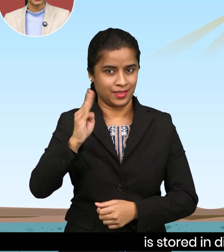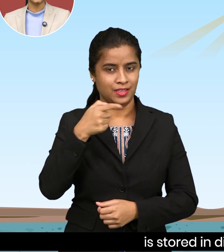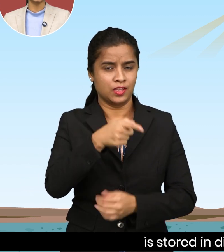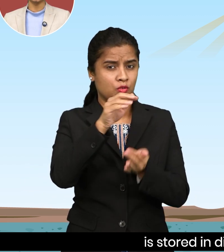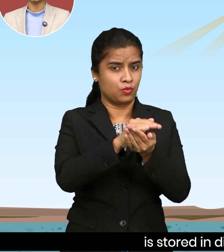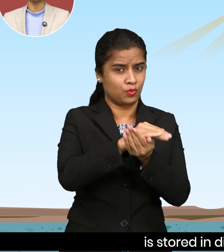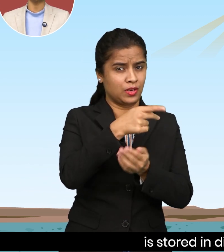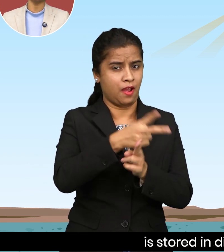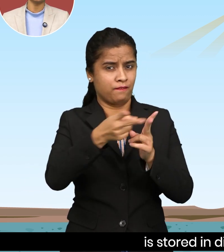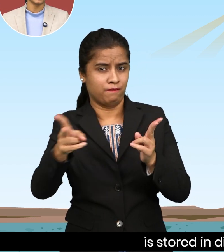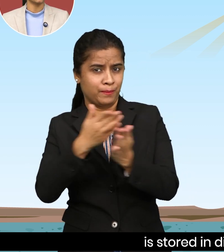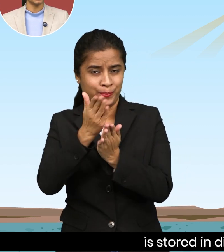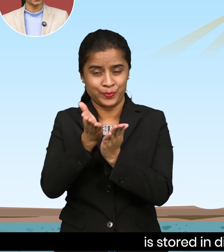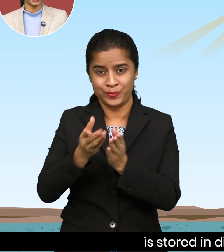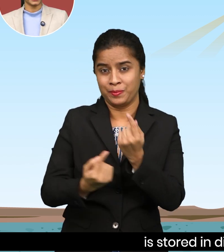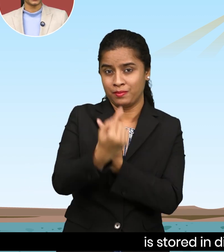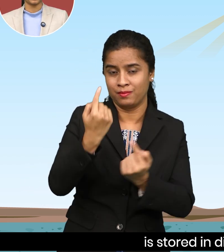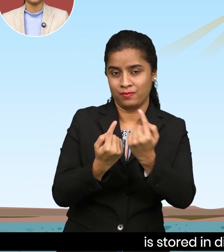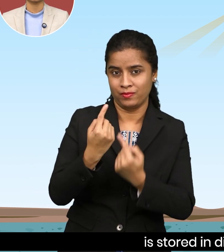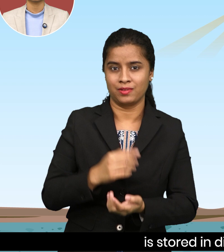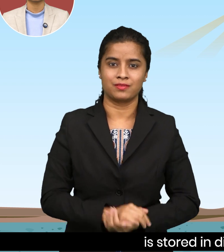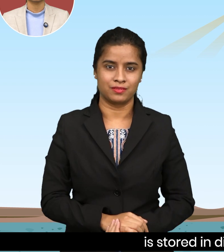leaves is stored in different parts of the plant.